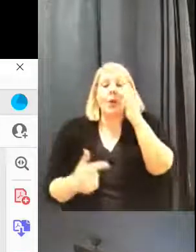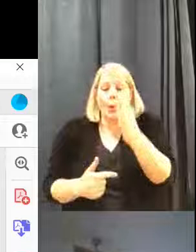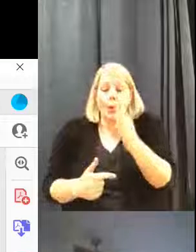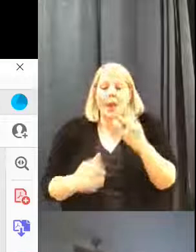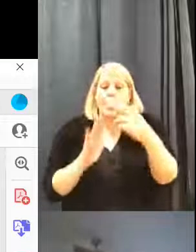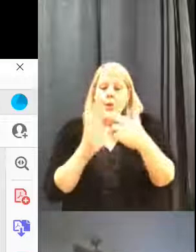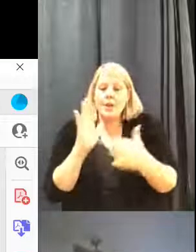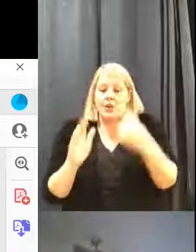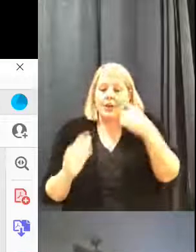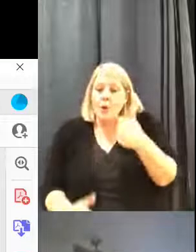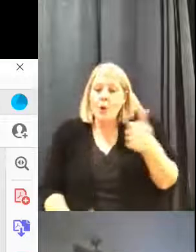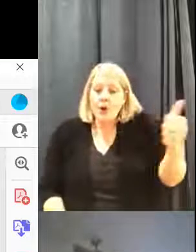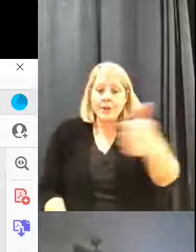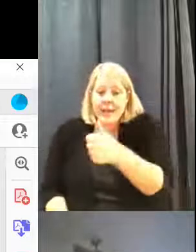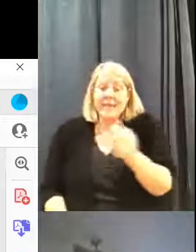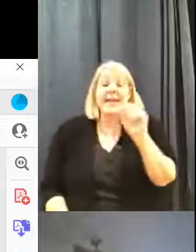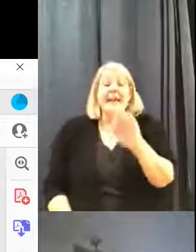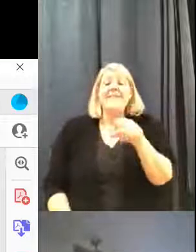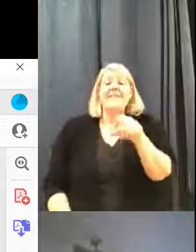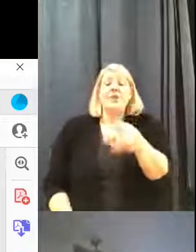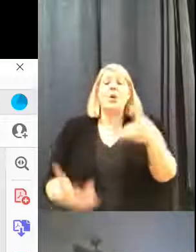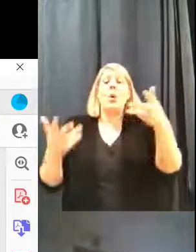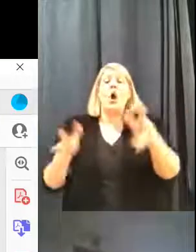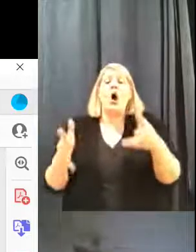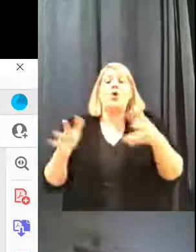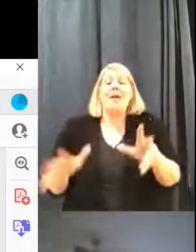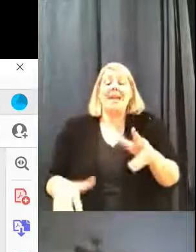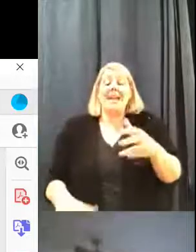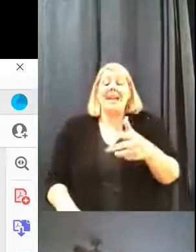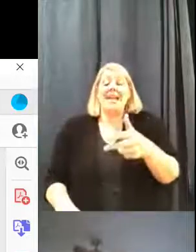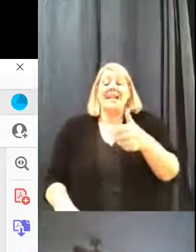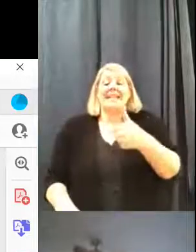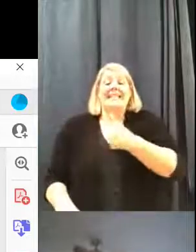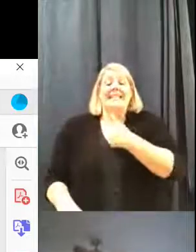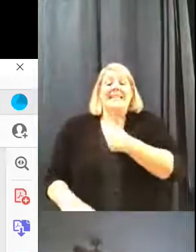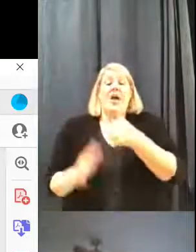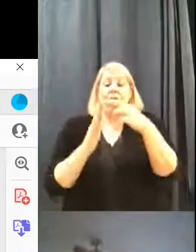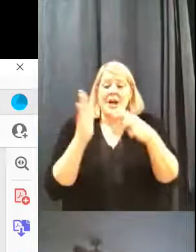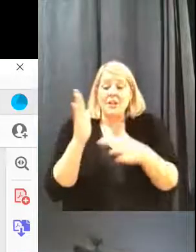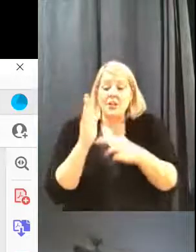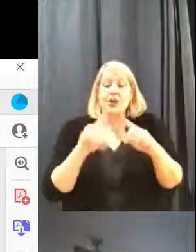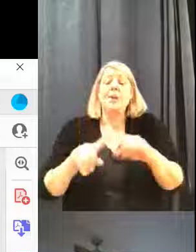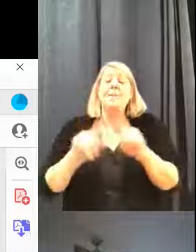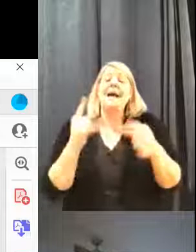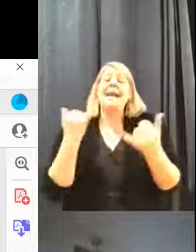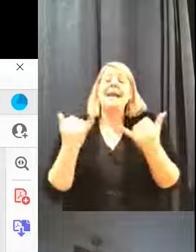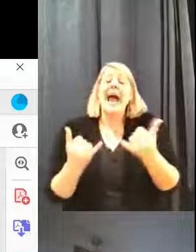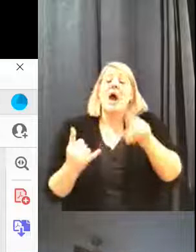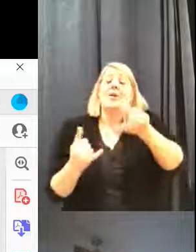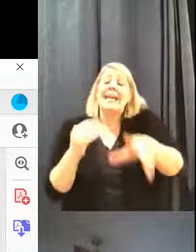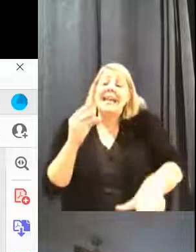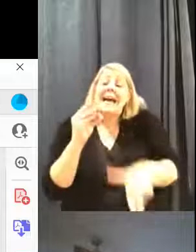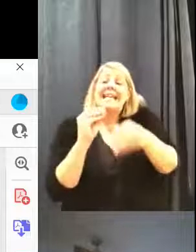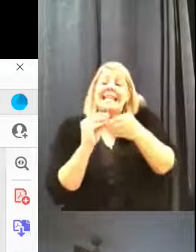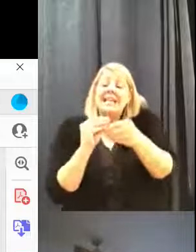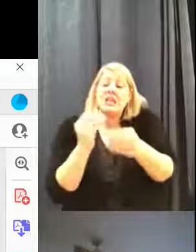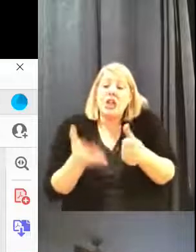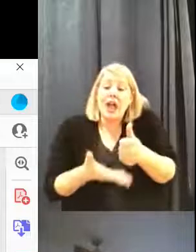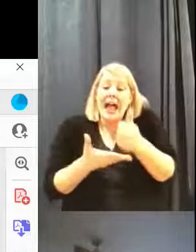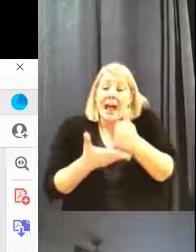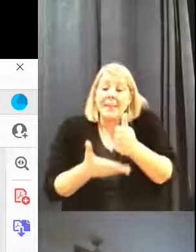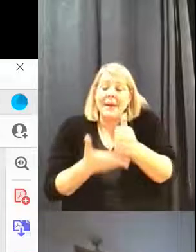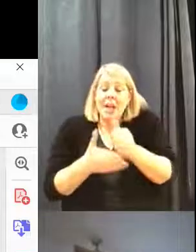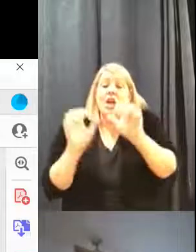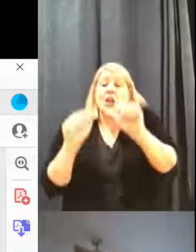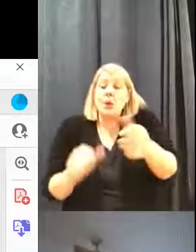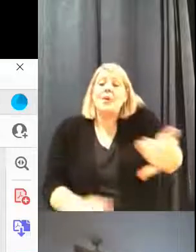So if you've already self-registered on the platform and you need additional assistance, you can contact the LRP training staff toll free